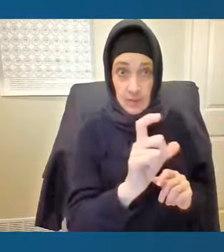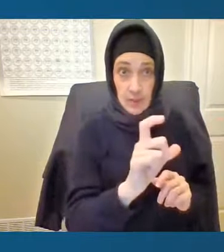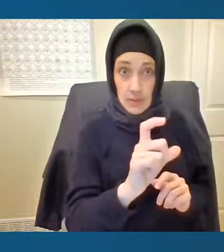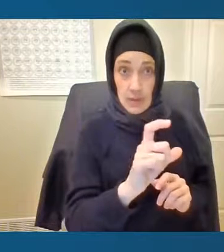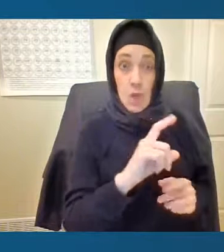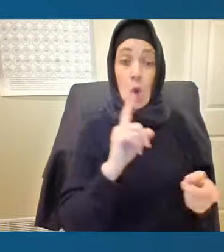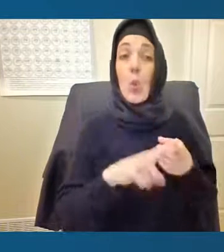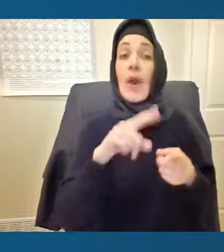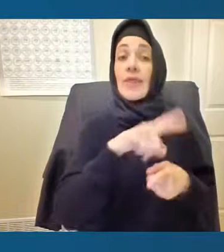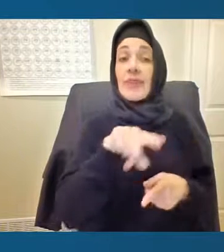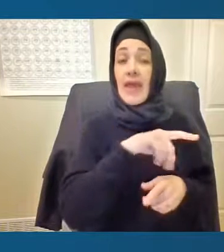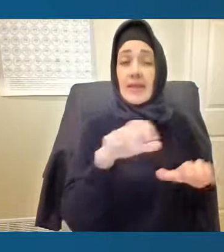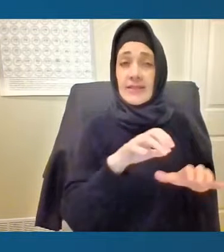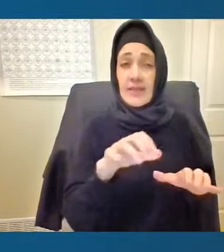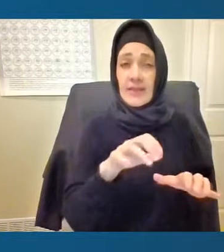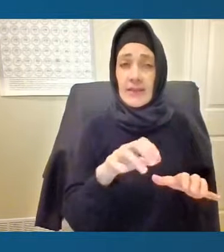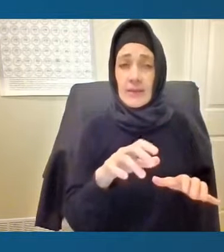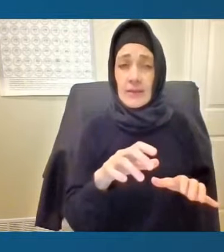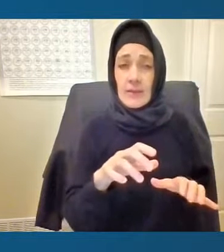Subhanallah.